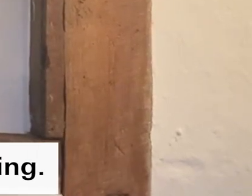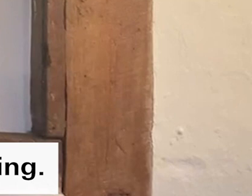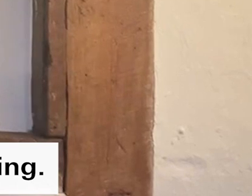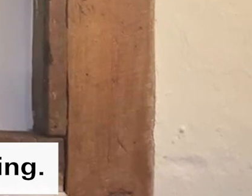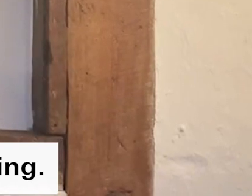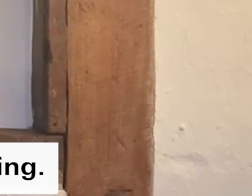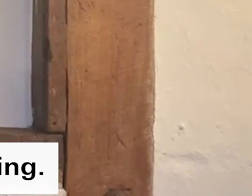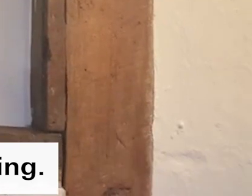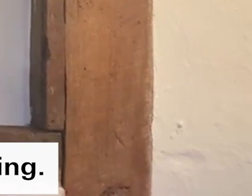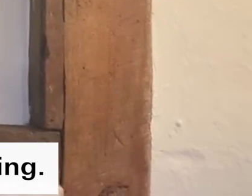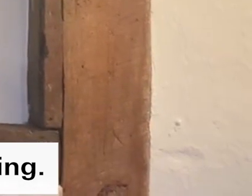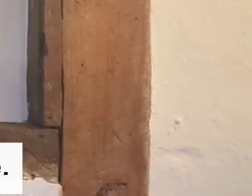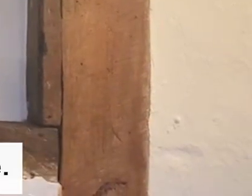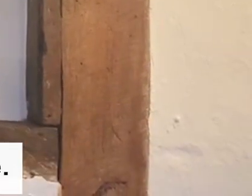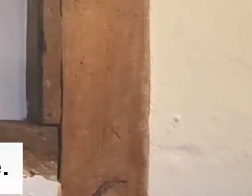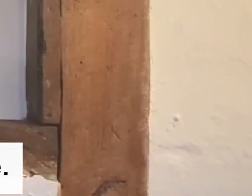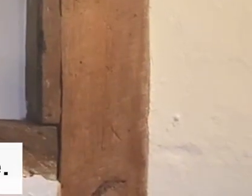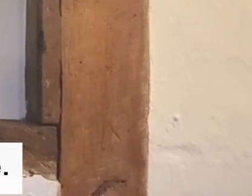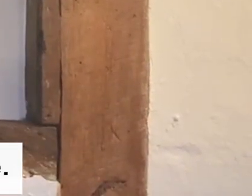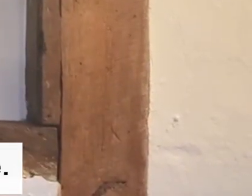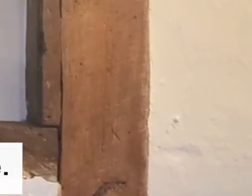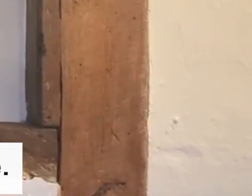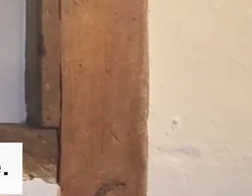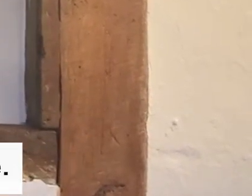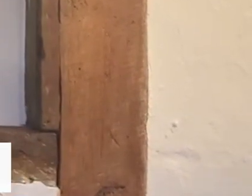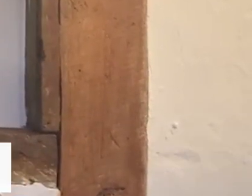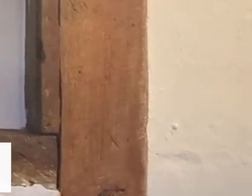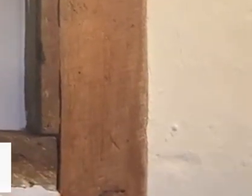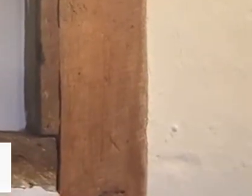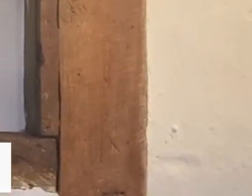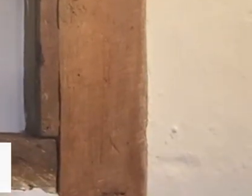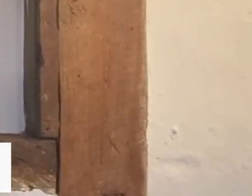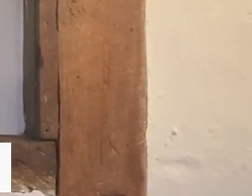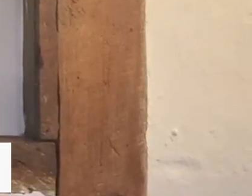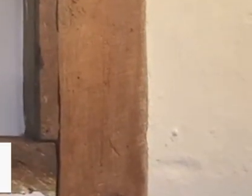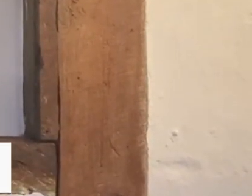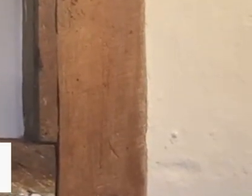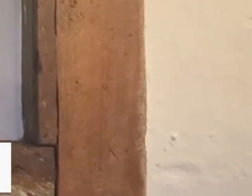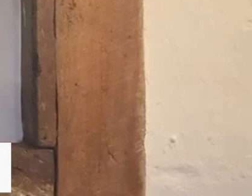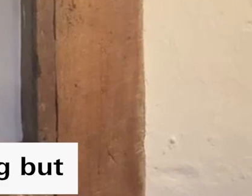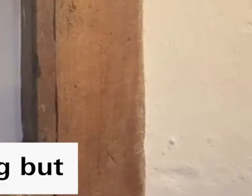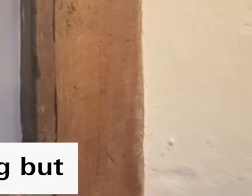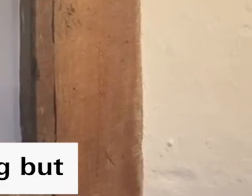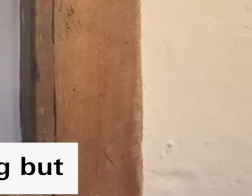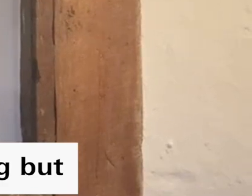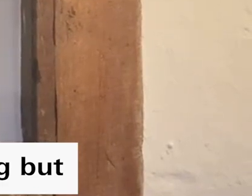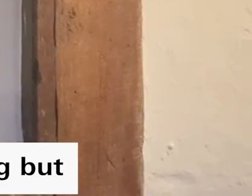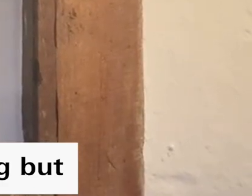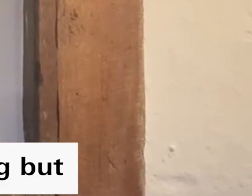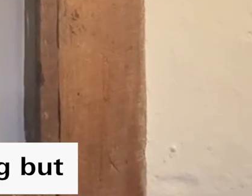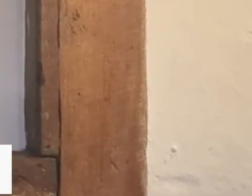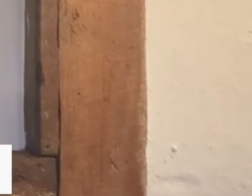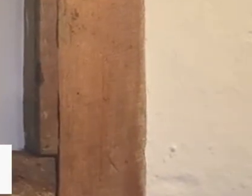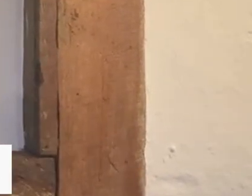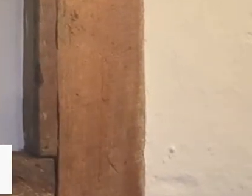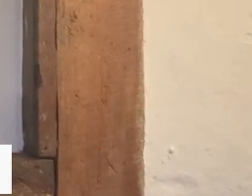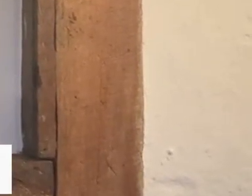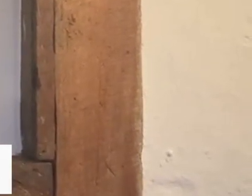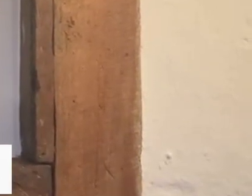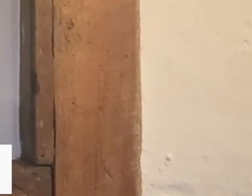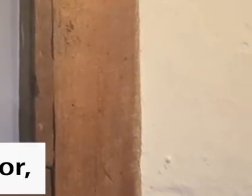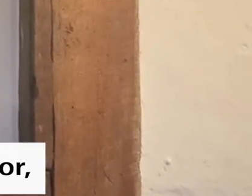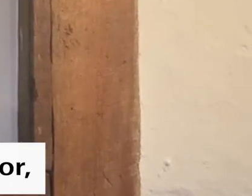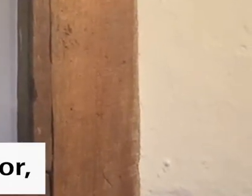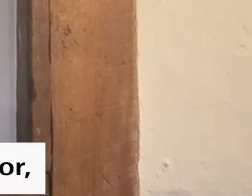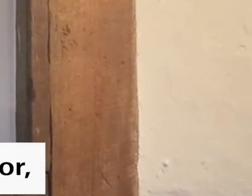Just peaceful and relaxing with nothing to bother me. But no, this is Earth, a planet that does nothing but put pressure on